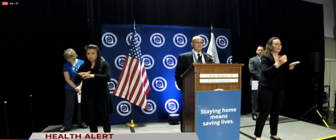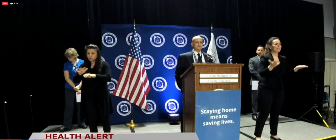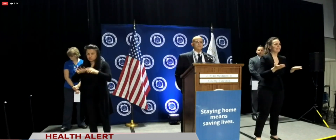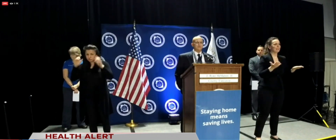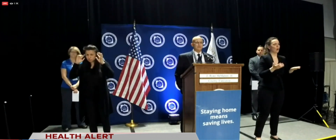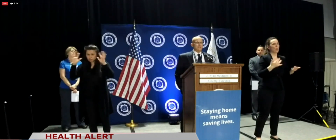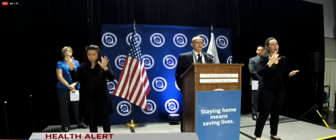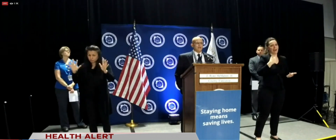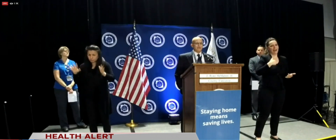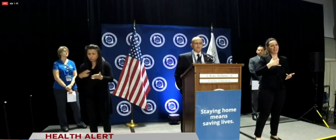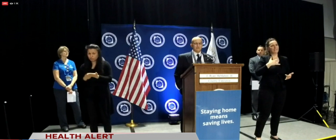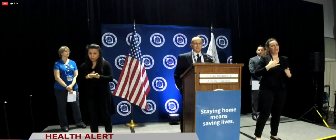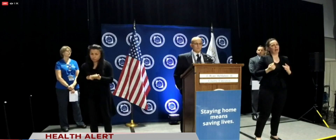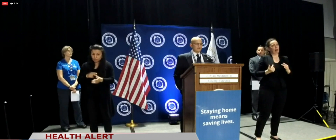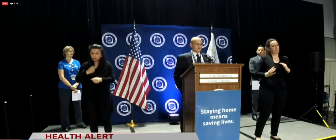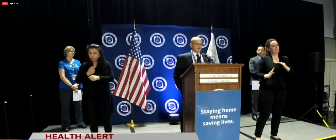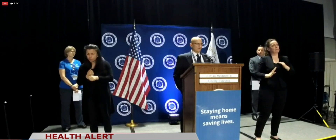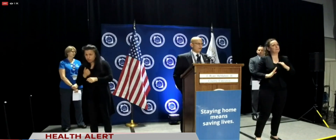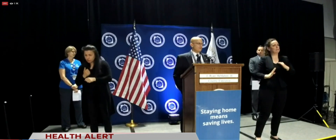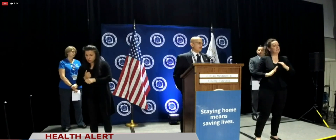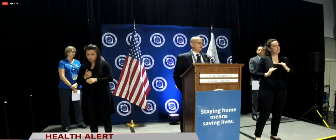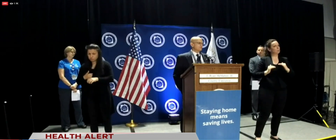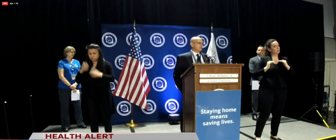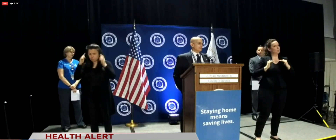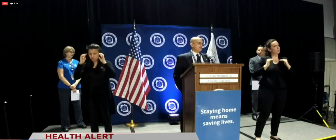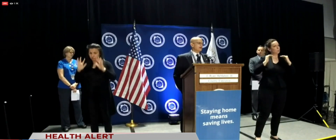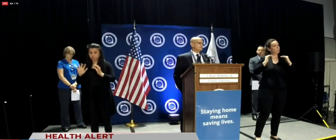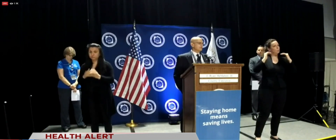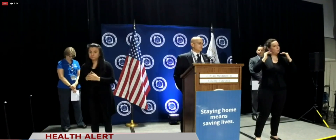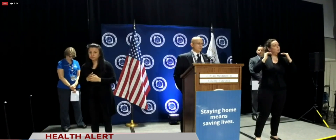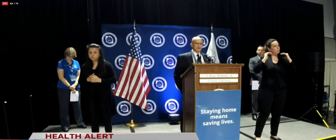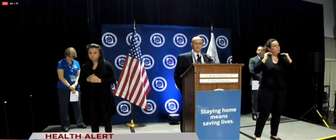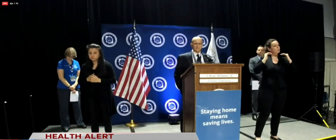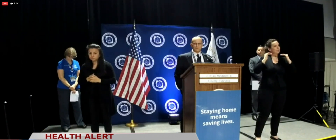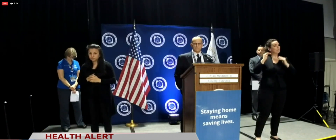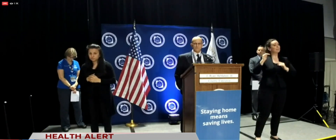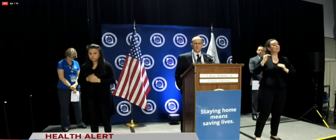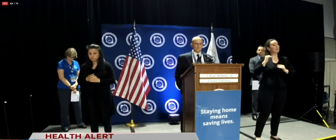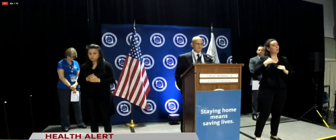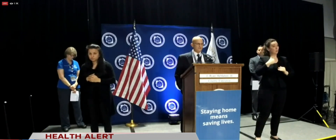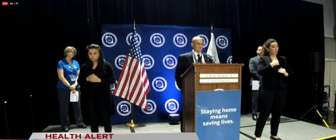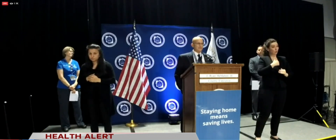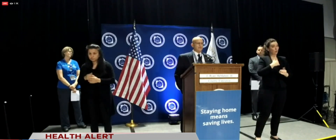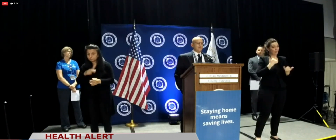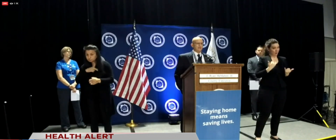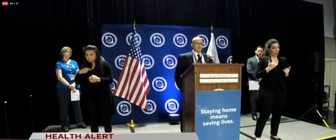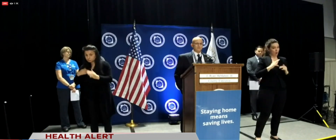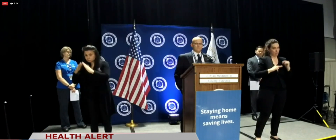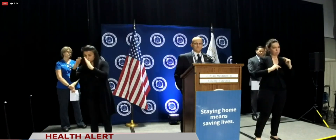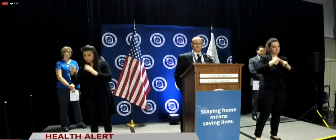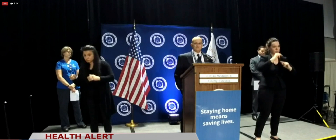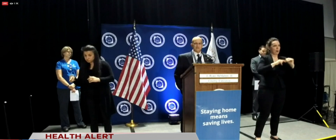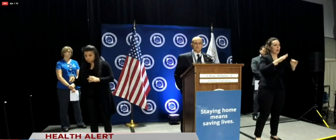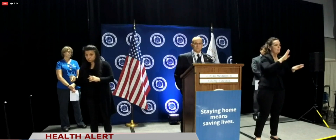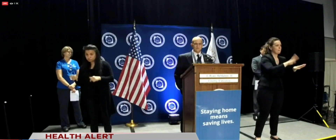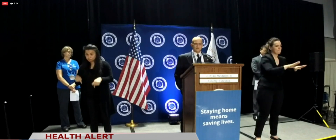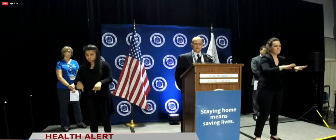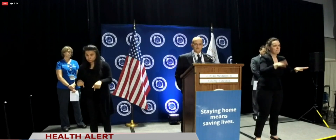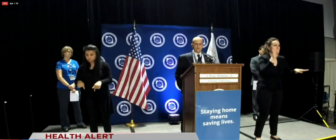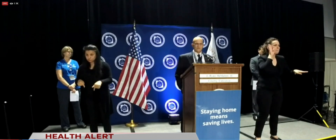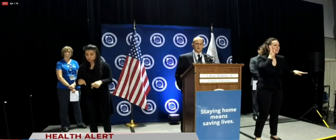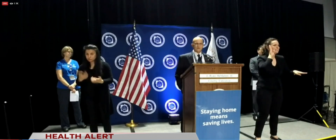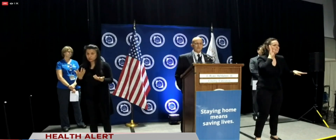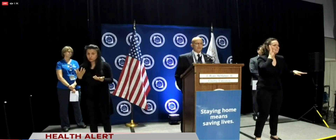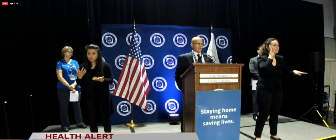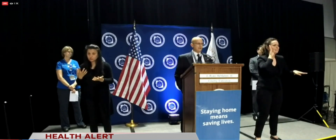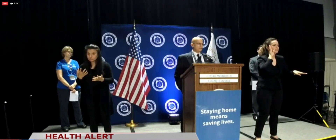positive patients, and they're building a 1,000 bed hospital on their football field, and our nursing staff is going to go